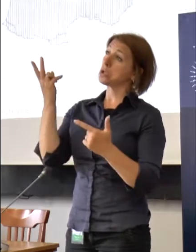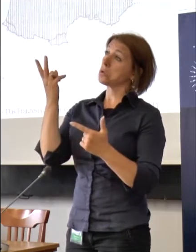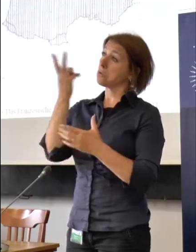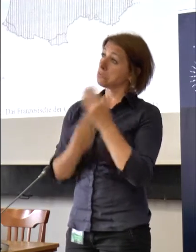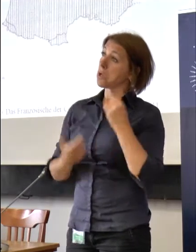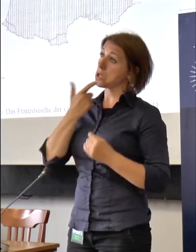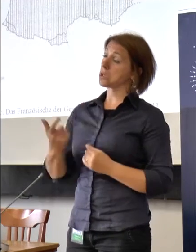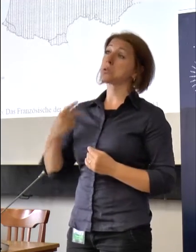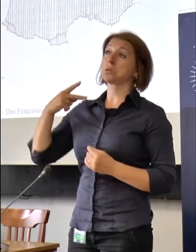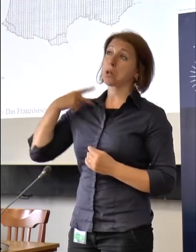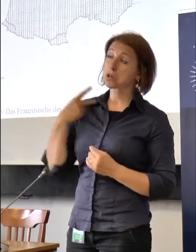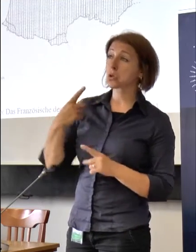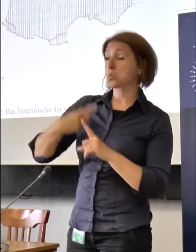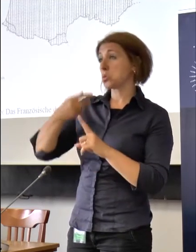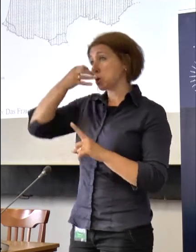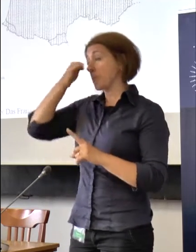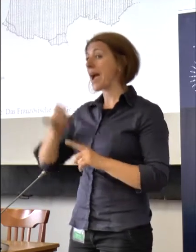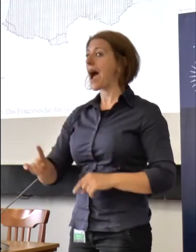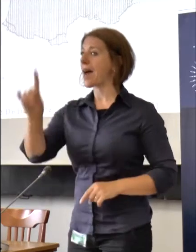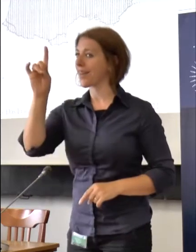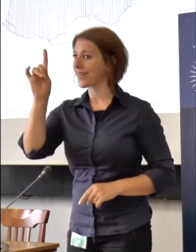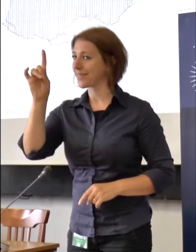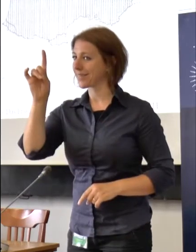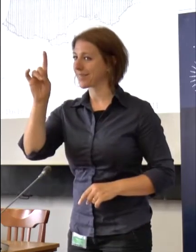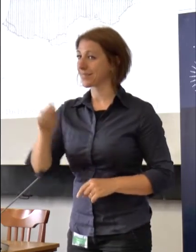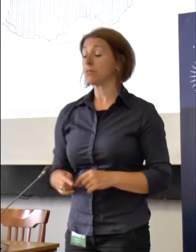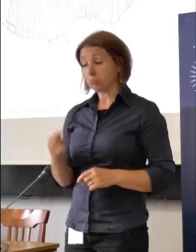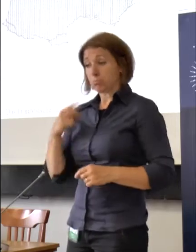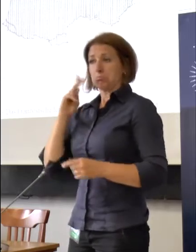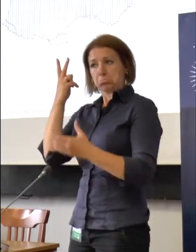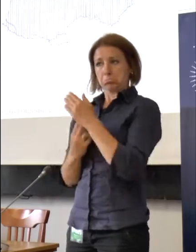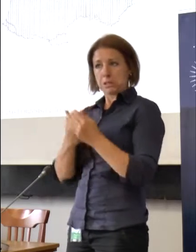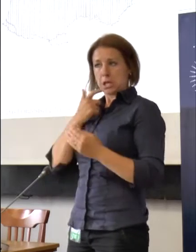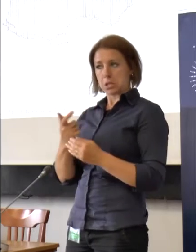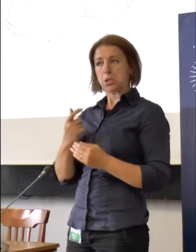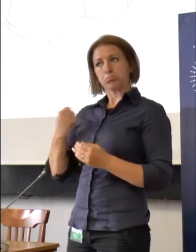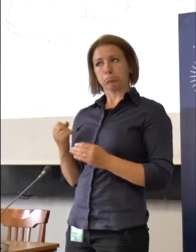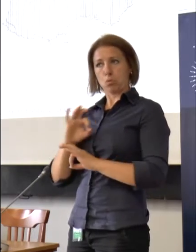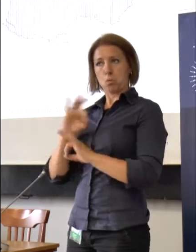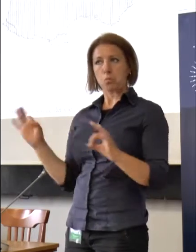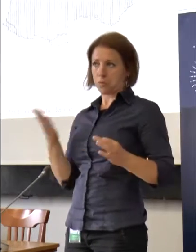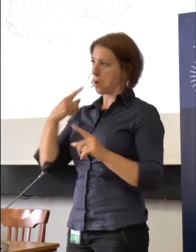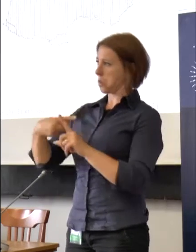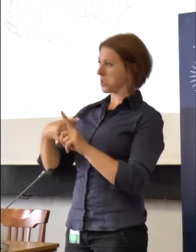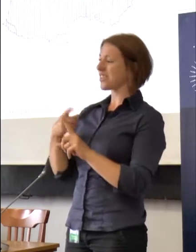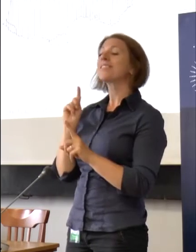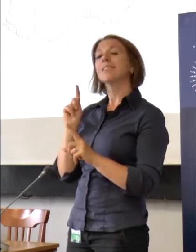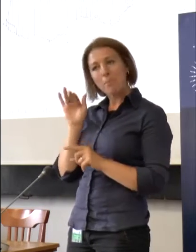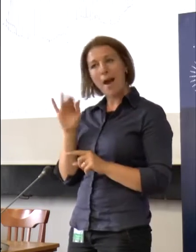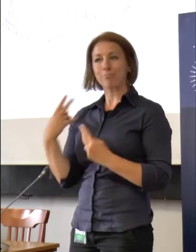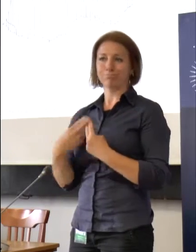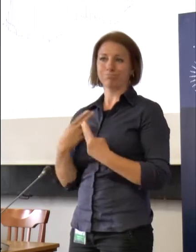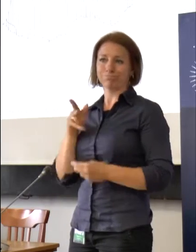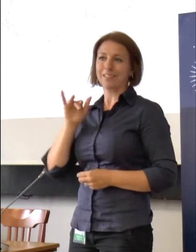and here's my but, however, there is a little problem with this. If if the